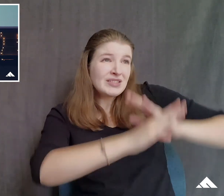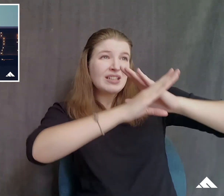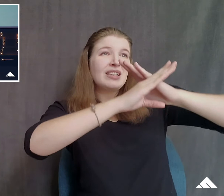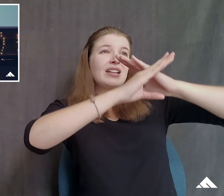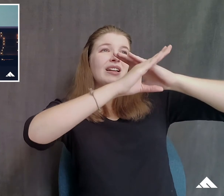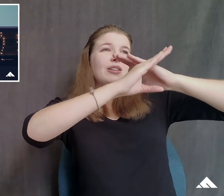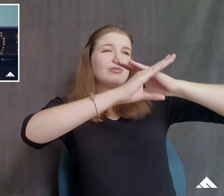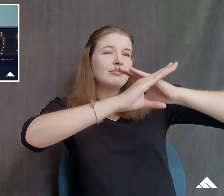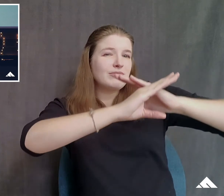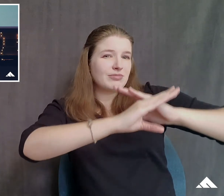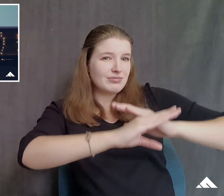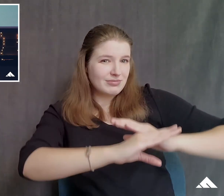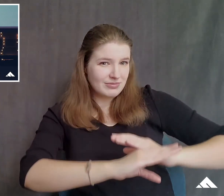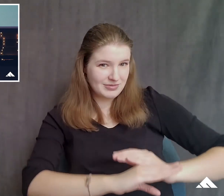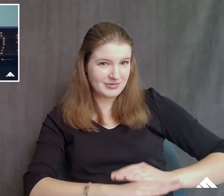walls.